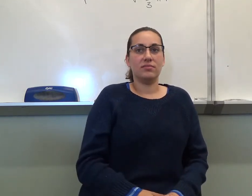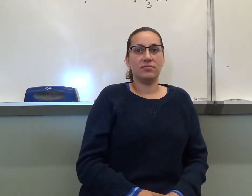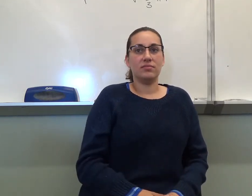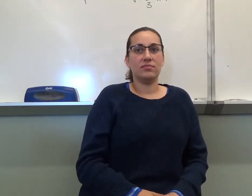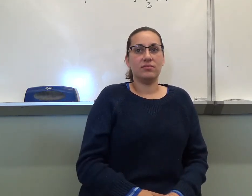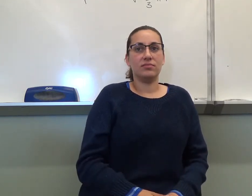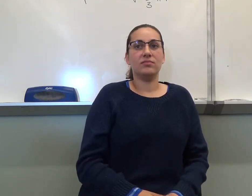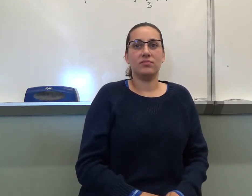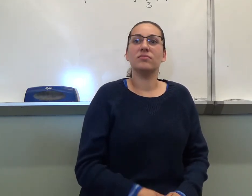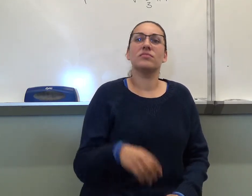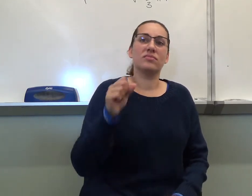Andrew.